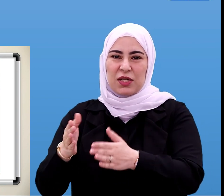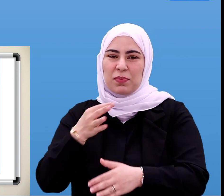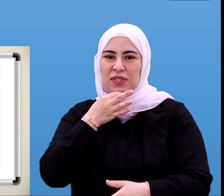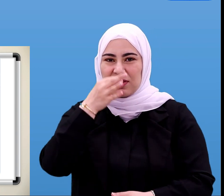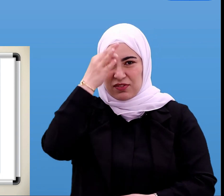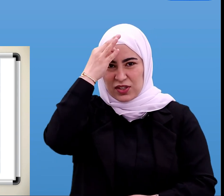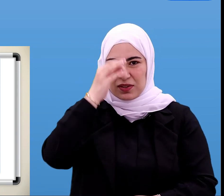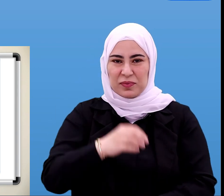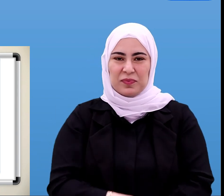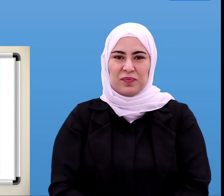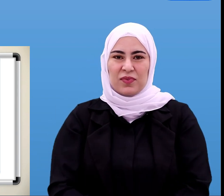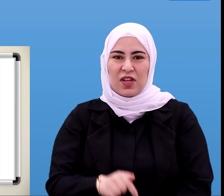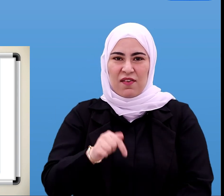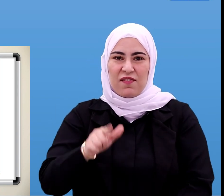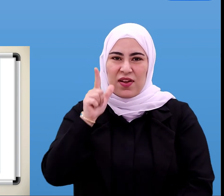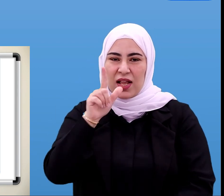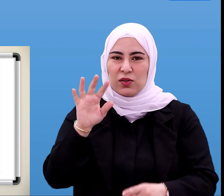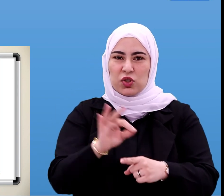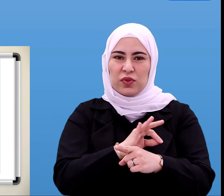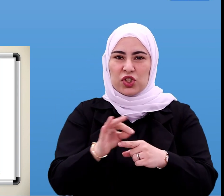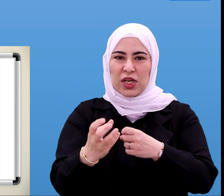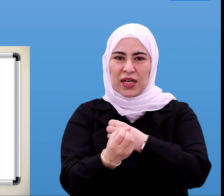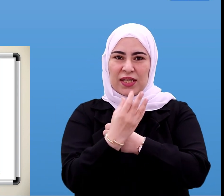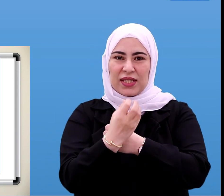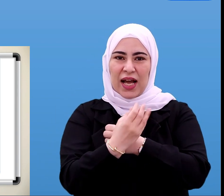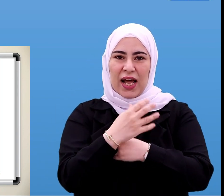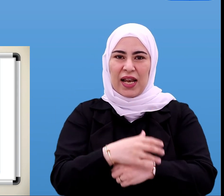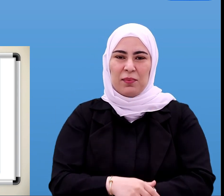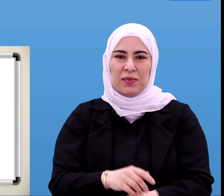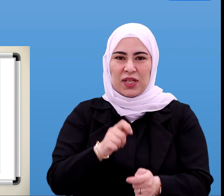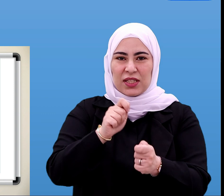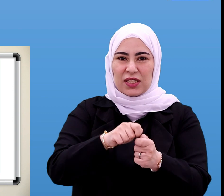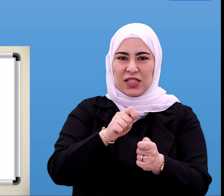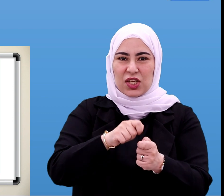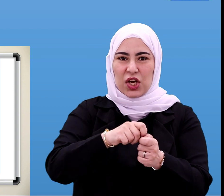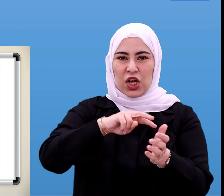adjectives. In language functions, we gave you tips to answer, giving